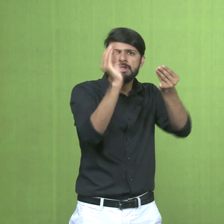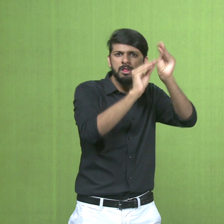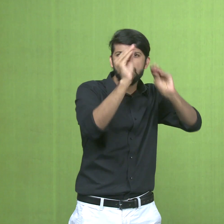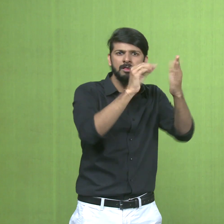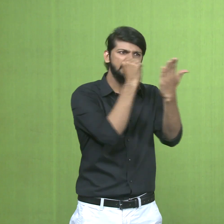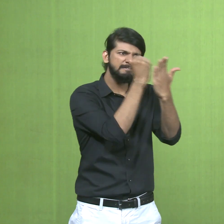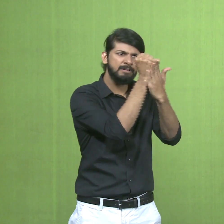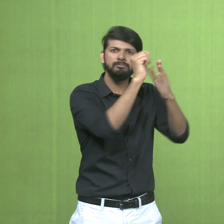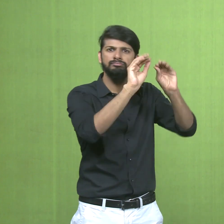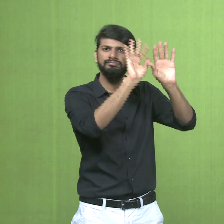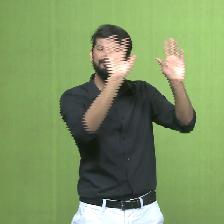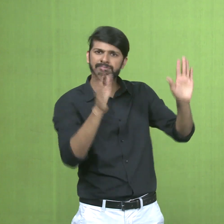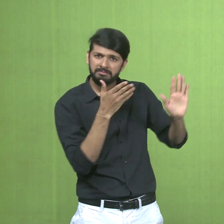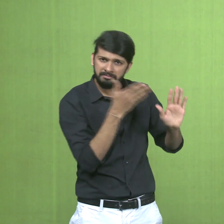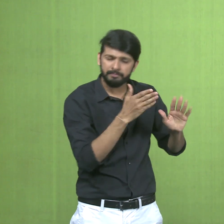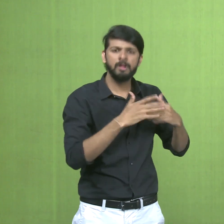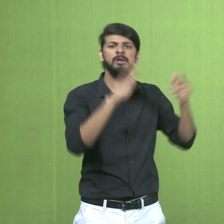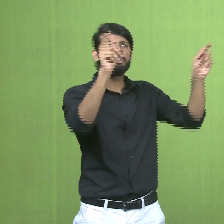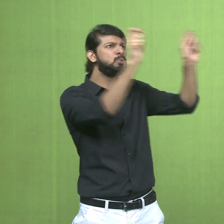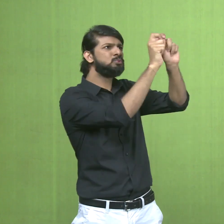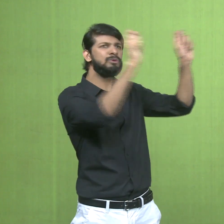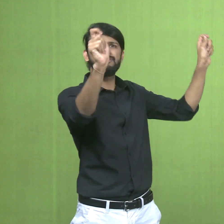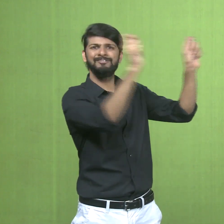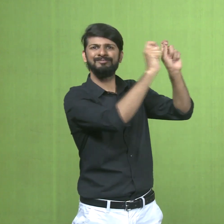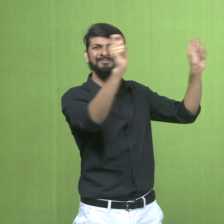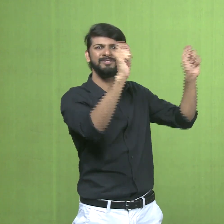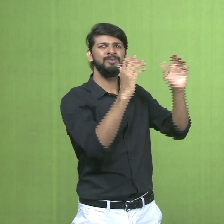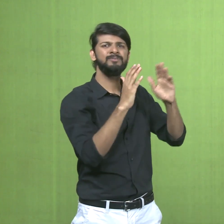for the Asian market.